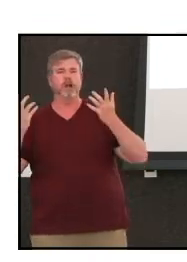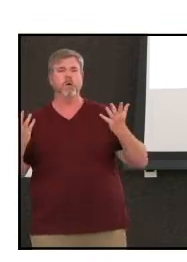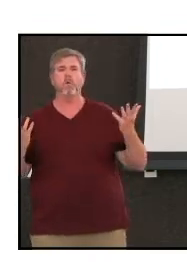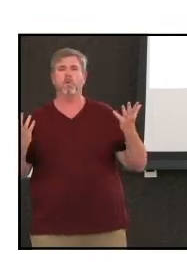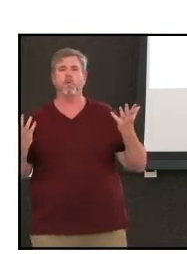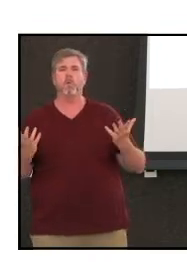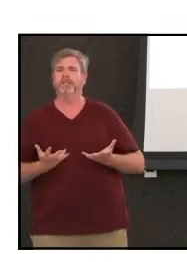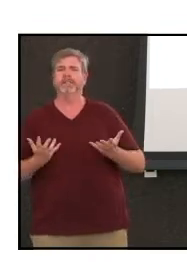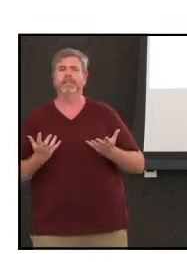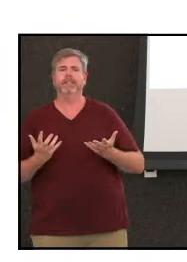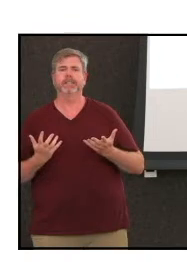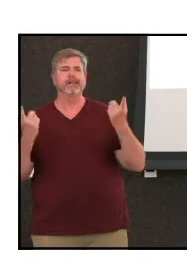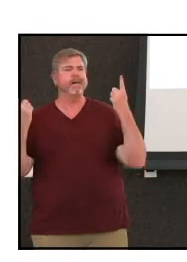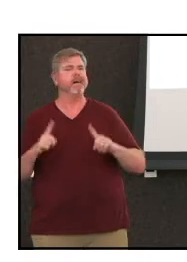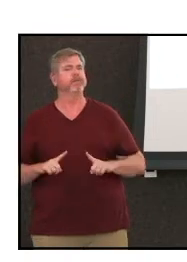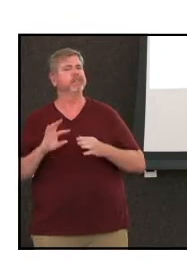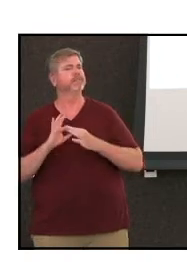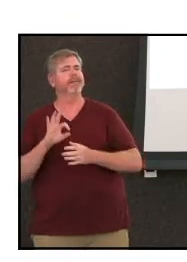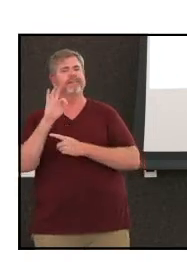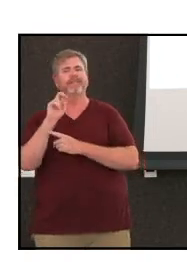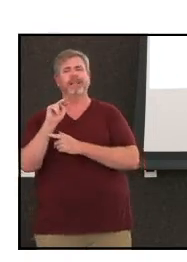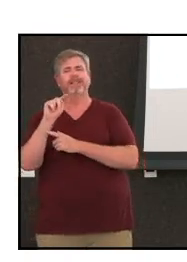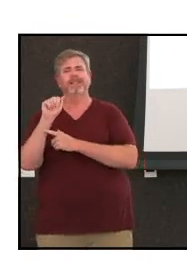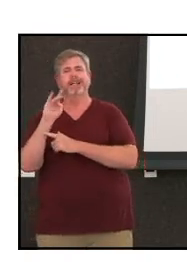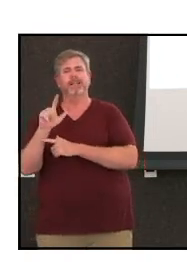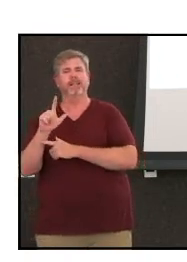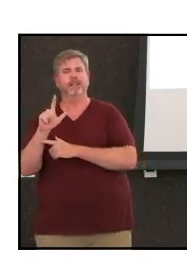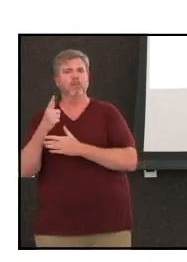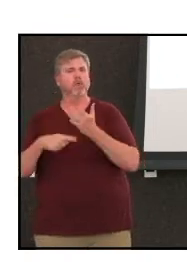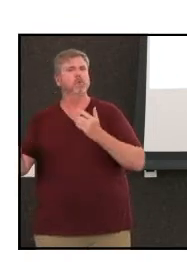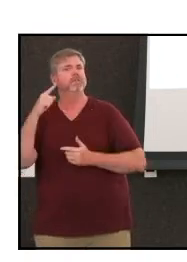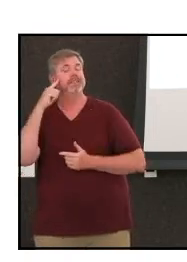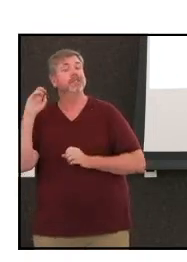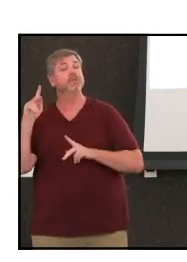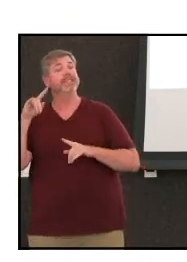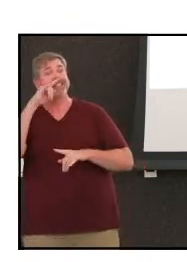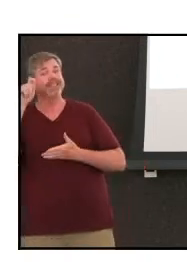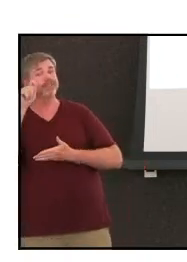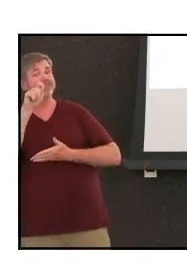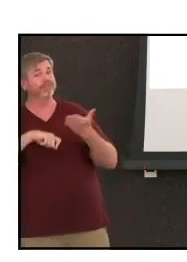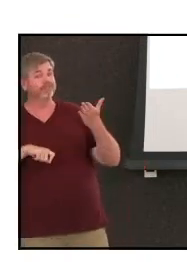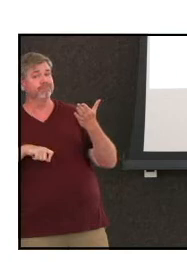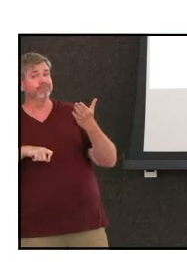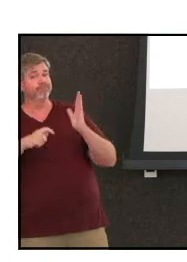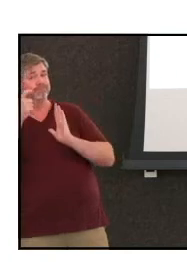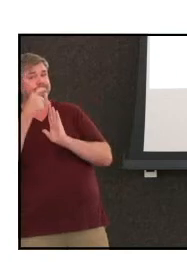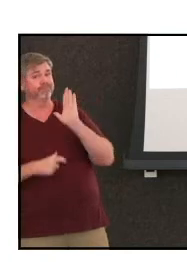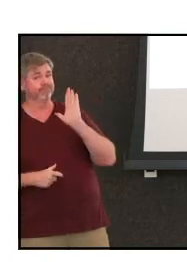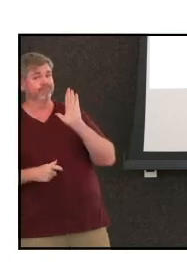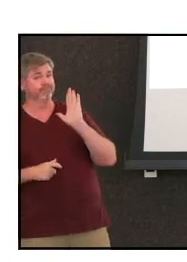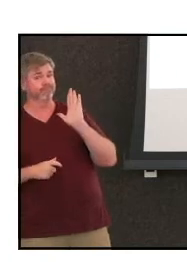entries that we received, what we learned and what, unfortunately a lot of students are aware of is that the face of fentanyl